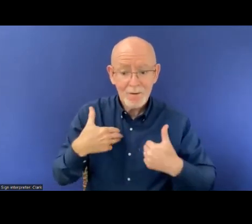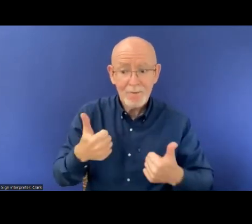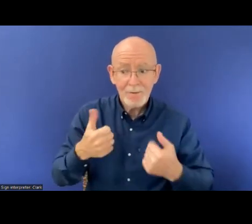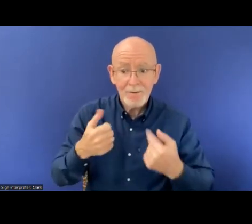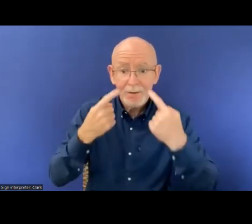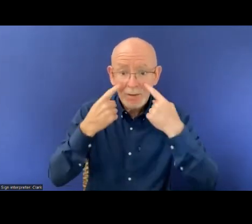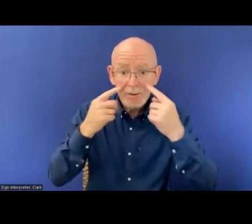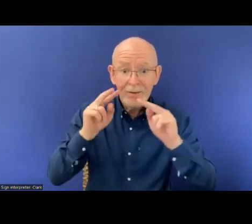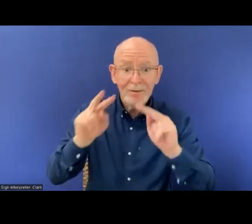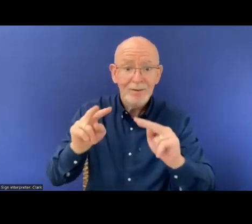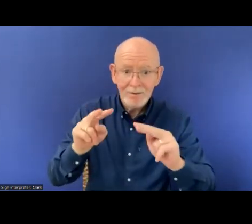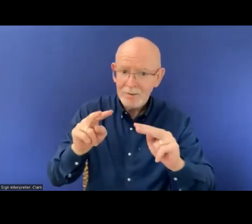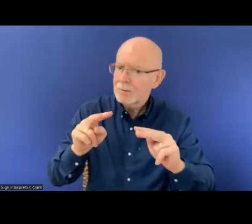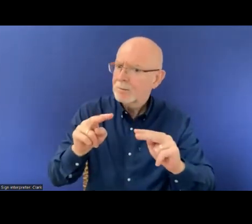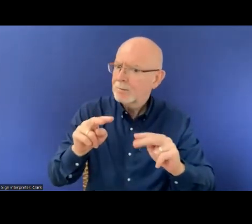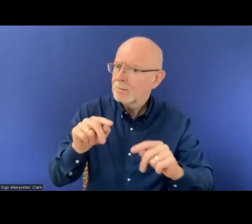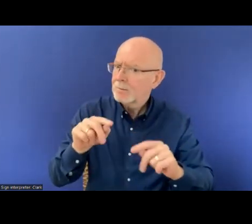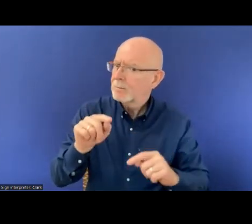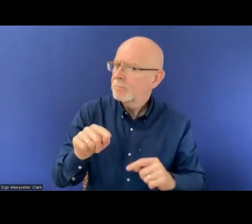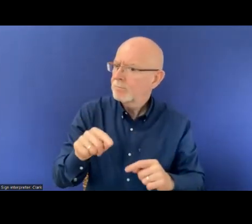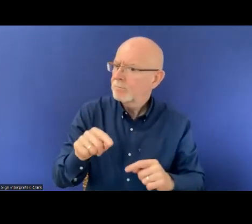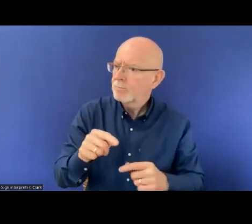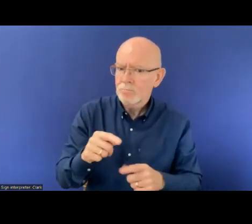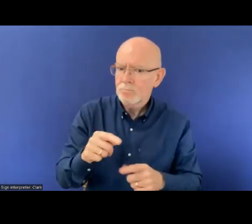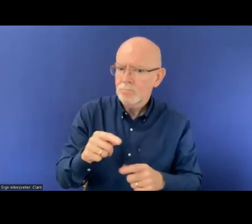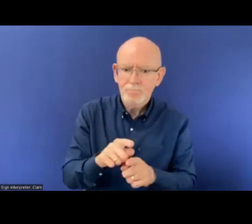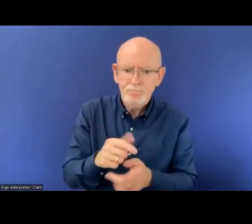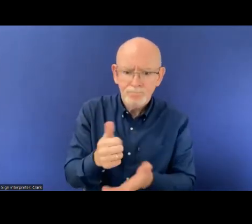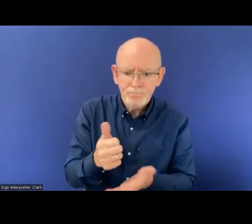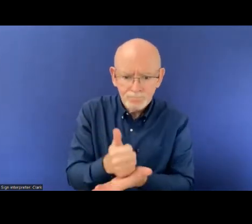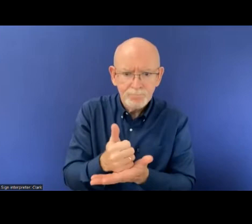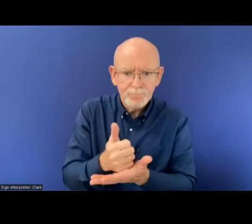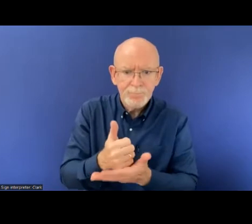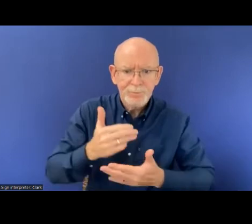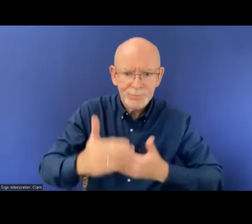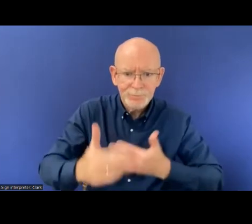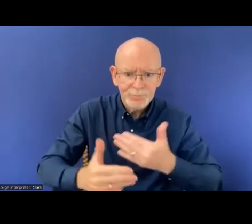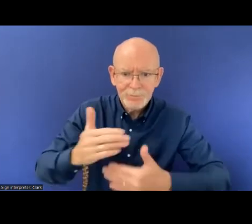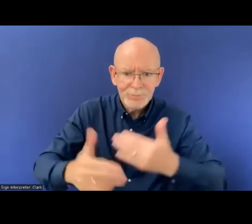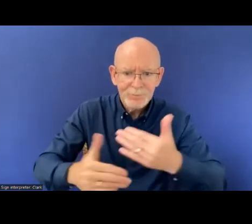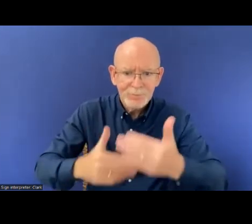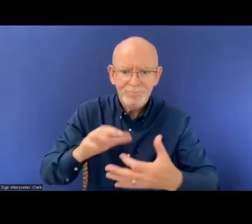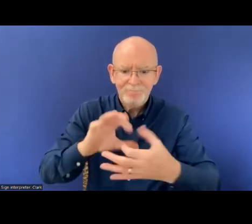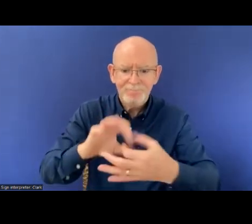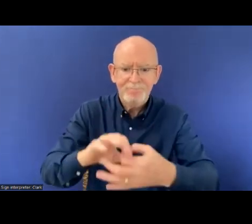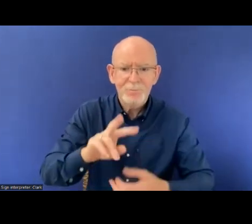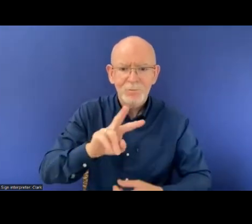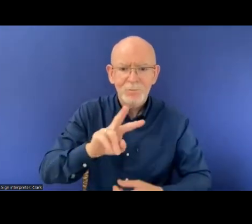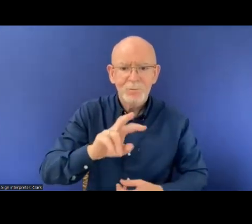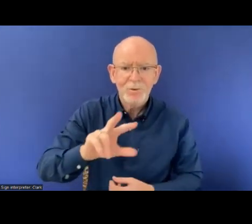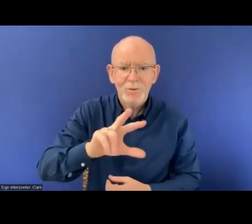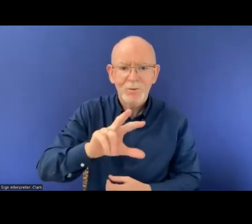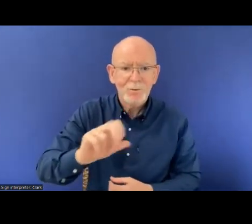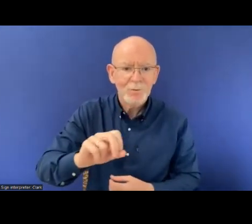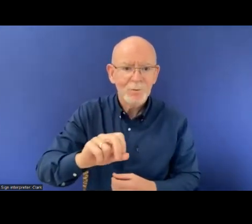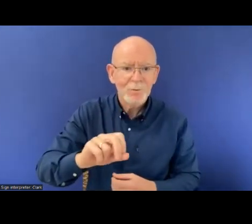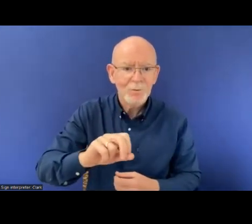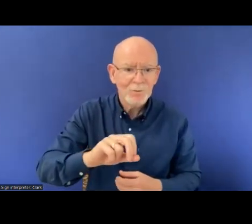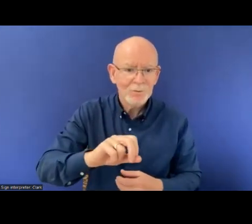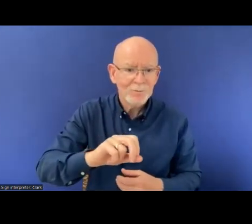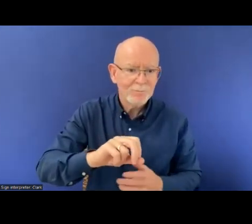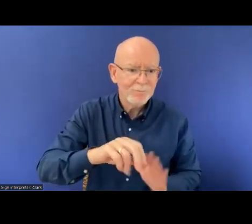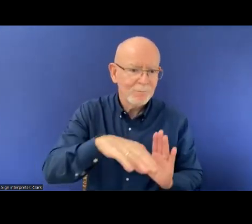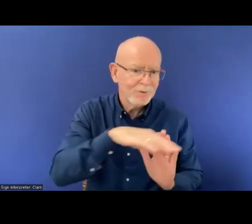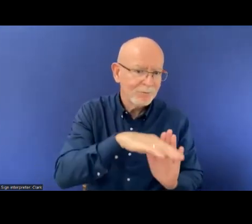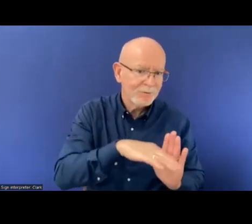progress on the 2030 agenda. These are some of the raw facts that we have established in a